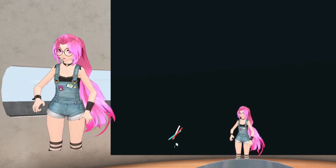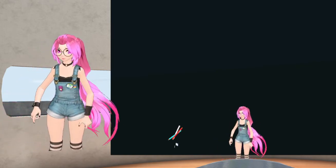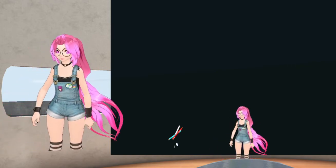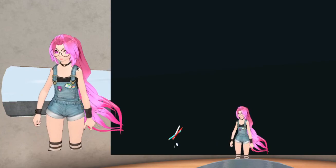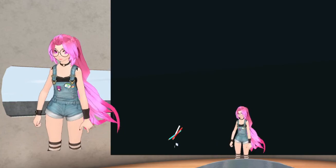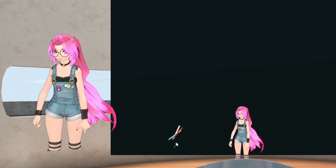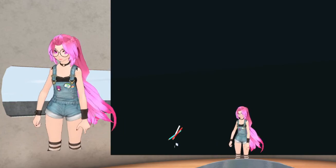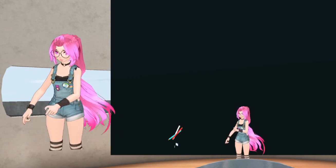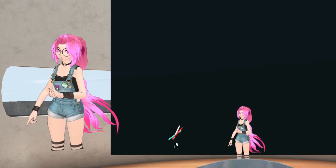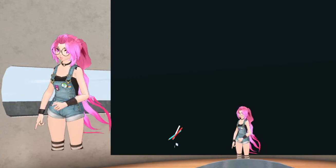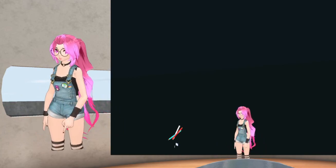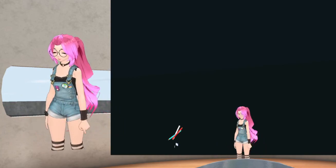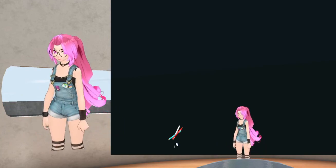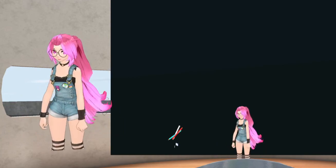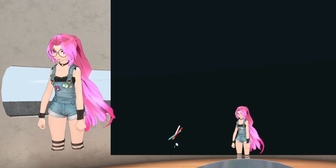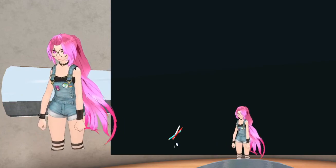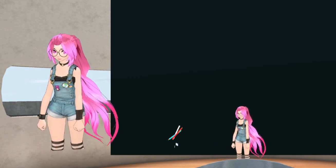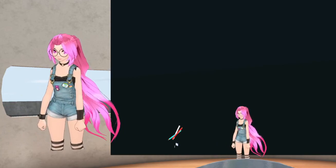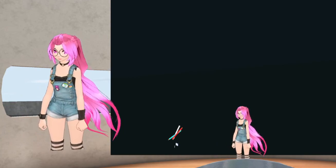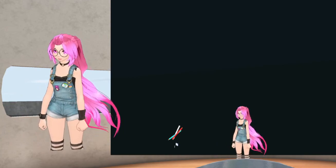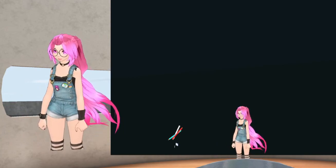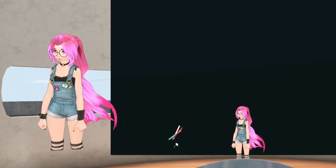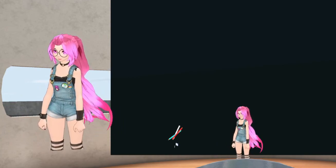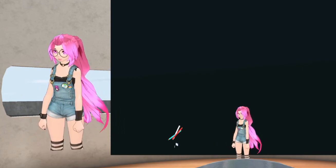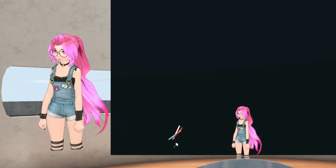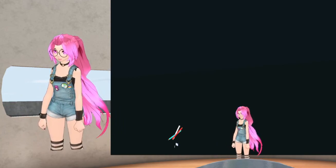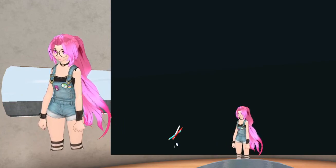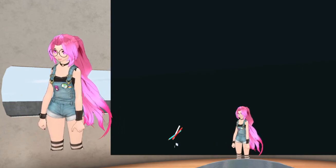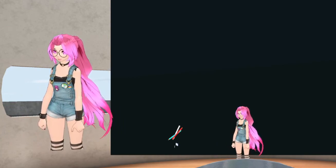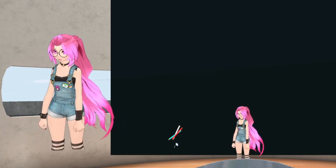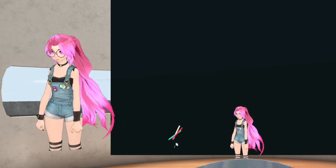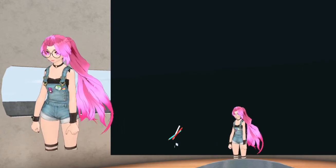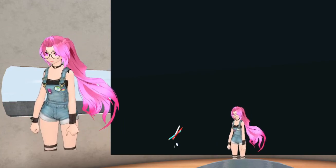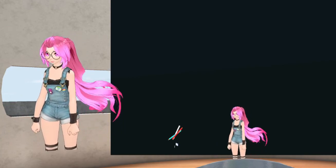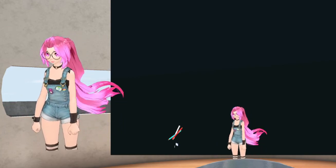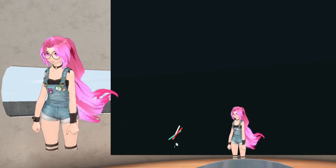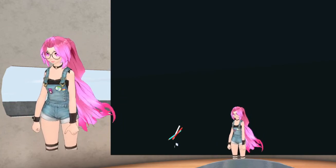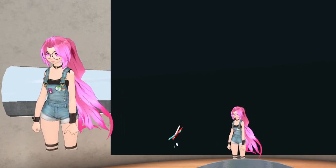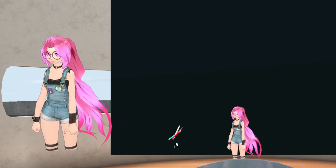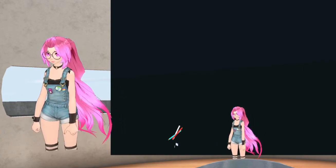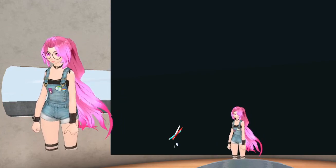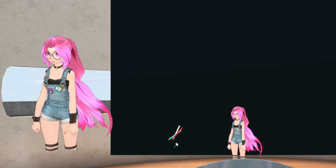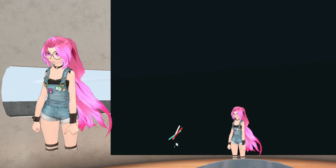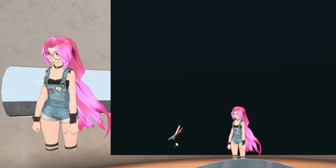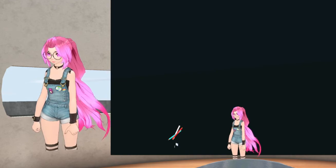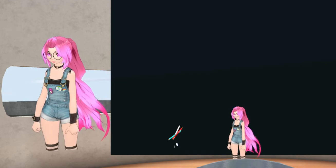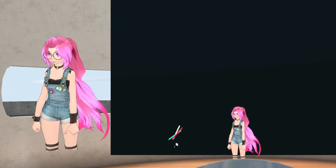Bo, Cherry. I pronounce your name wrong every time. I'm so sorry.